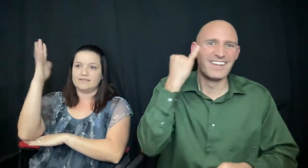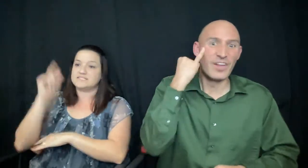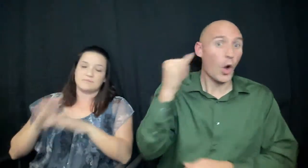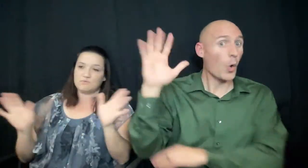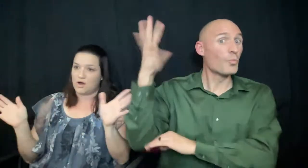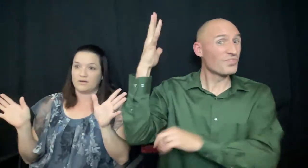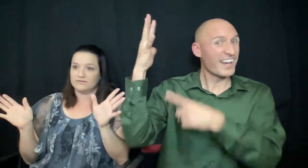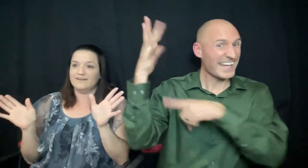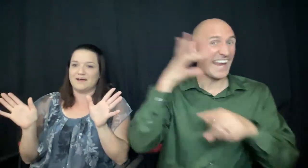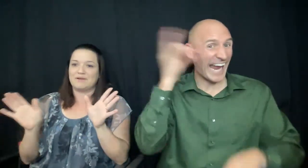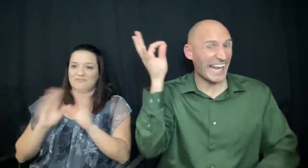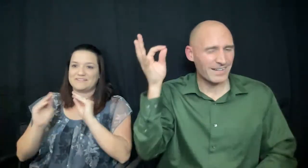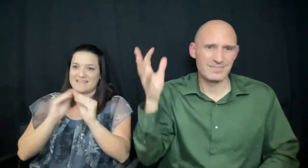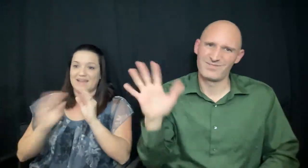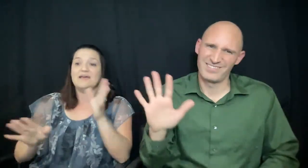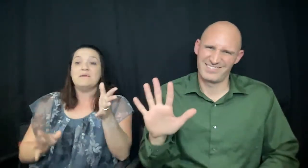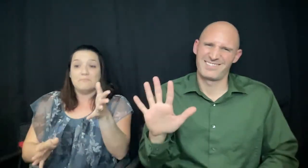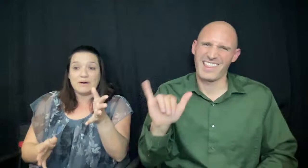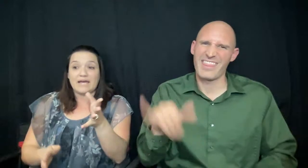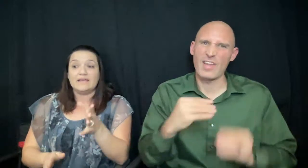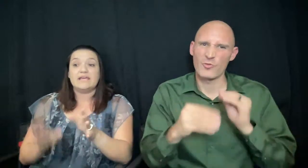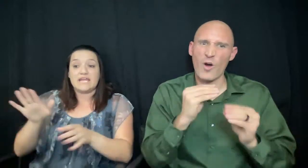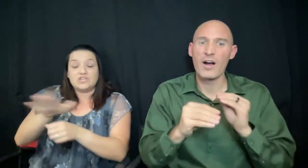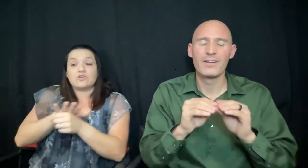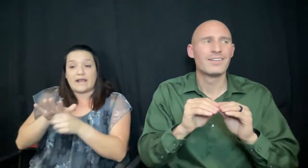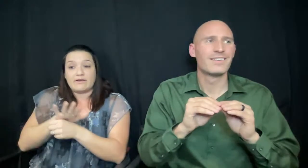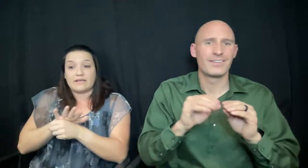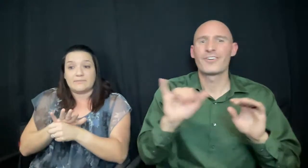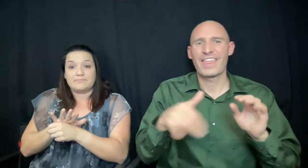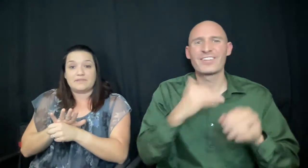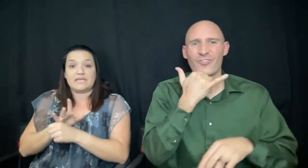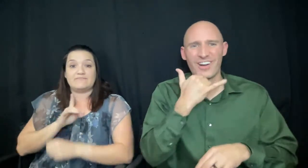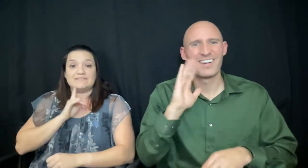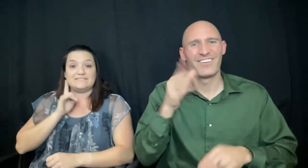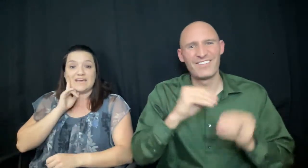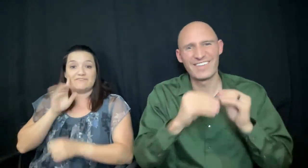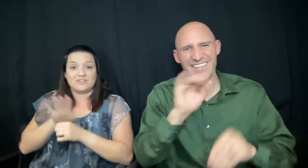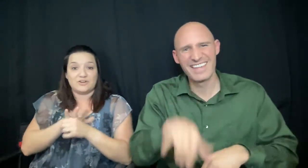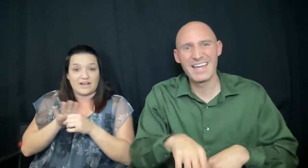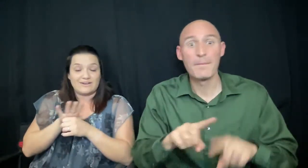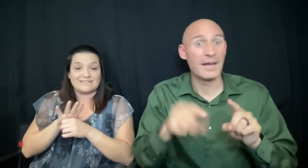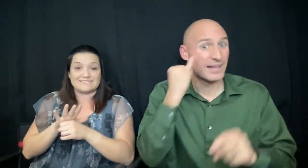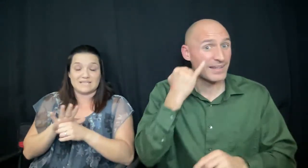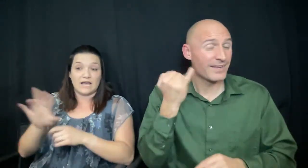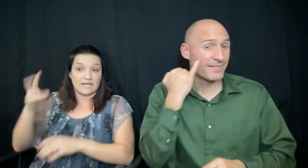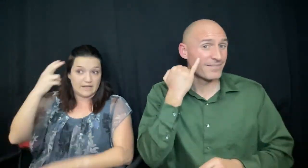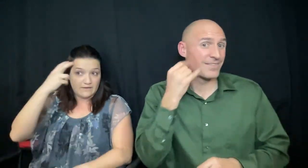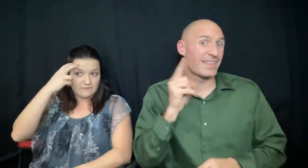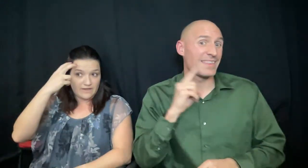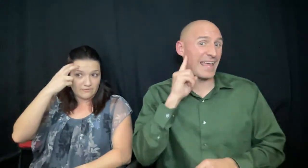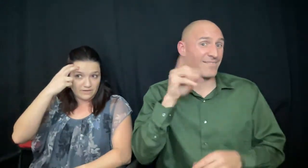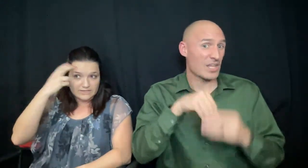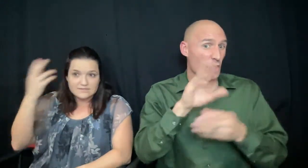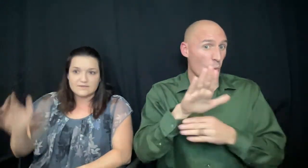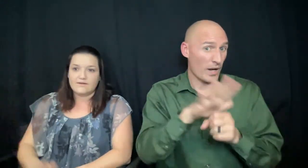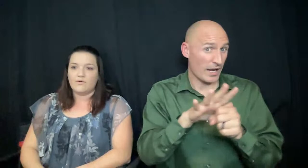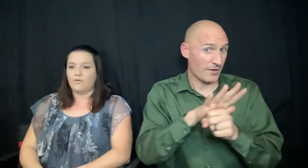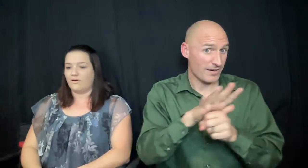going to be wrong. I'm going to fix that. But in your area, if the deaf in your area sign favorite